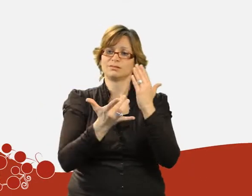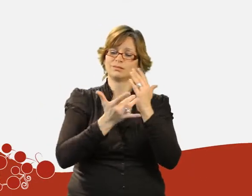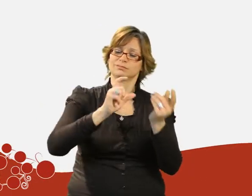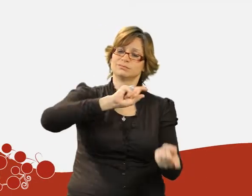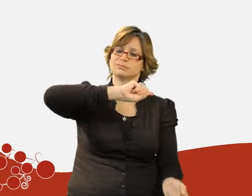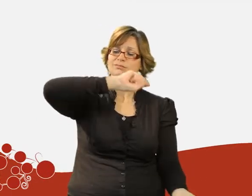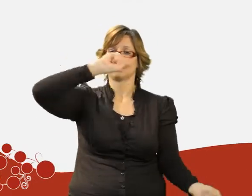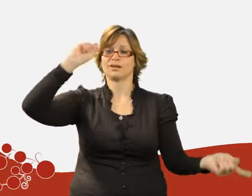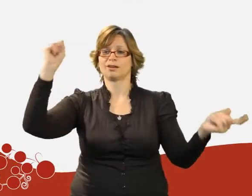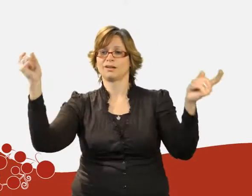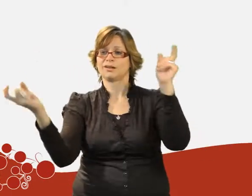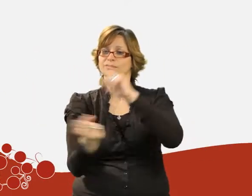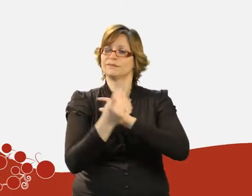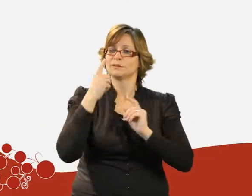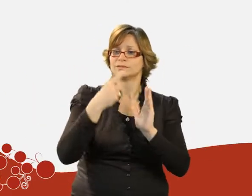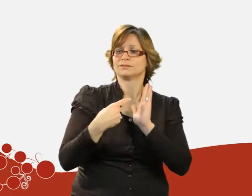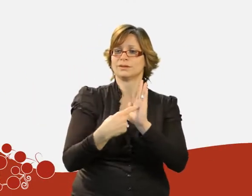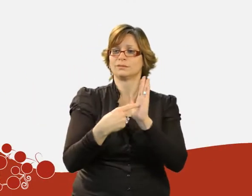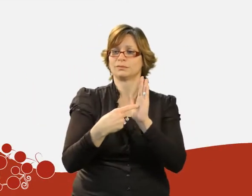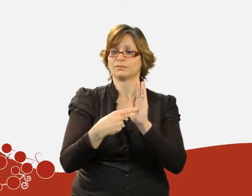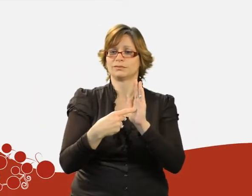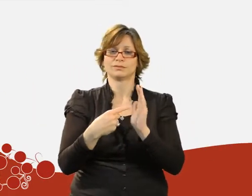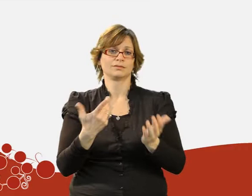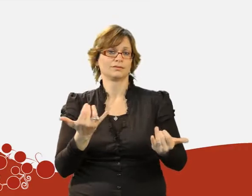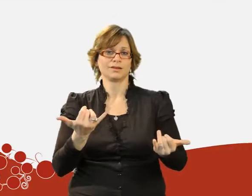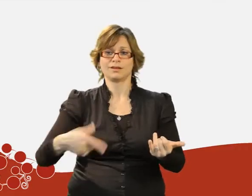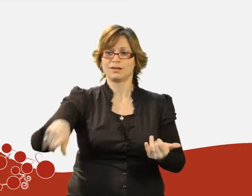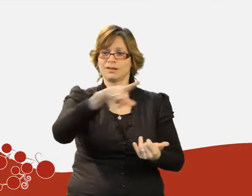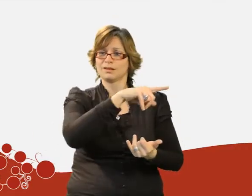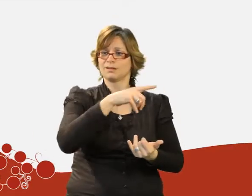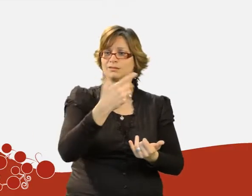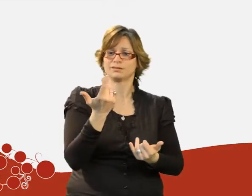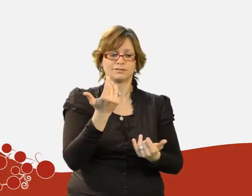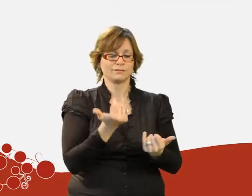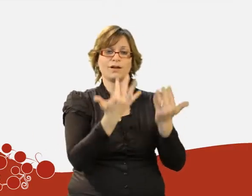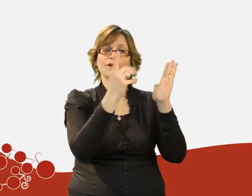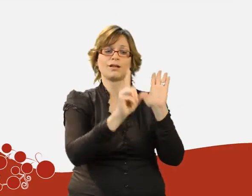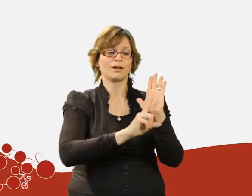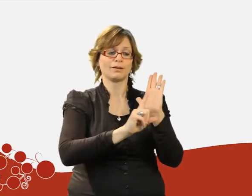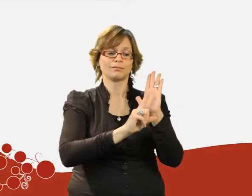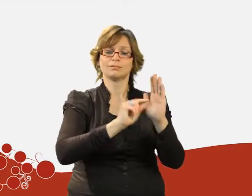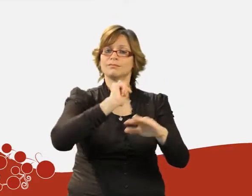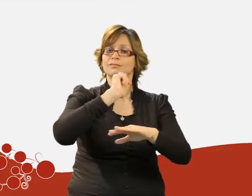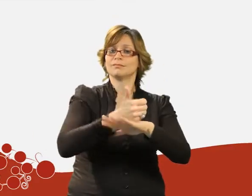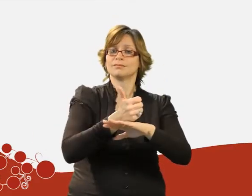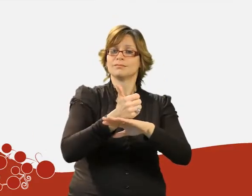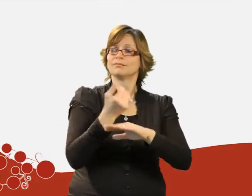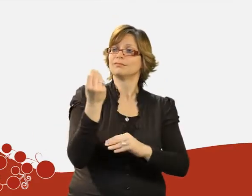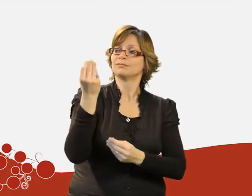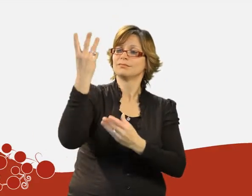Technology has come a long way in recent years. For example, deaf have access to flashing lights as visual alarms for